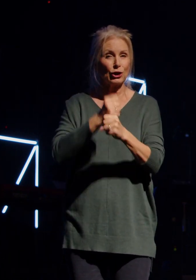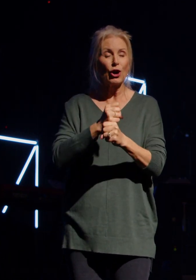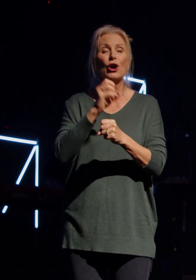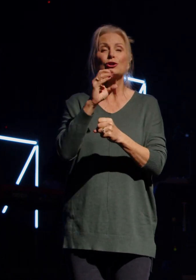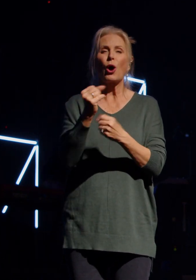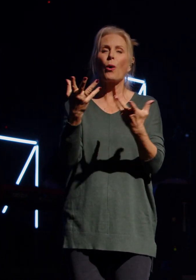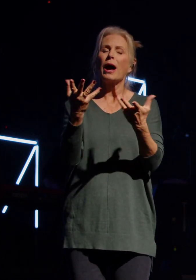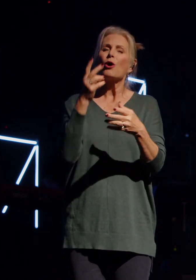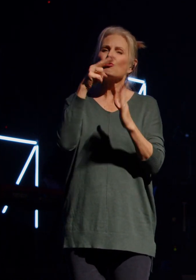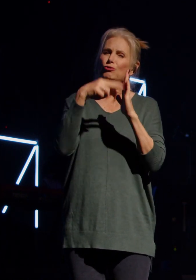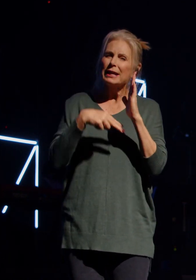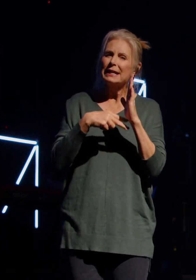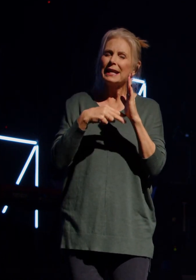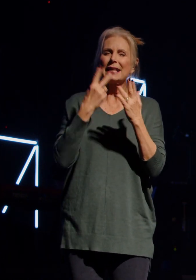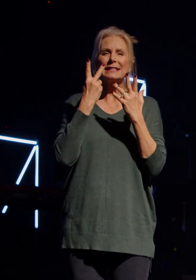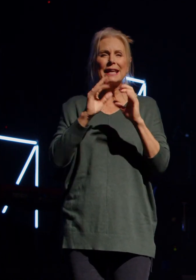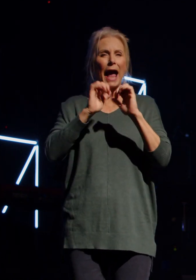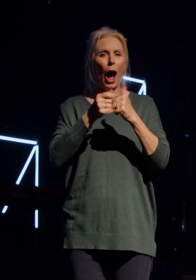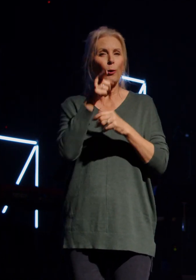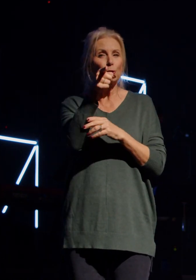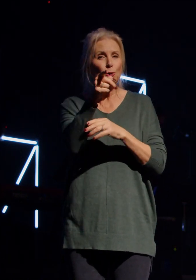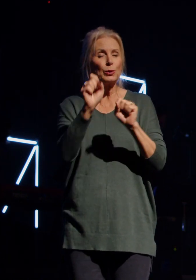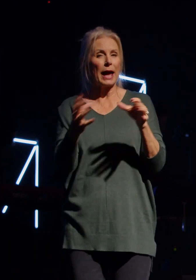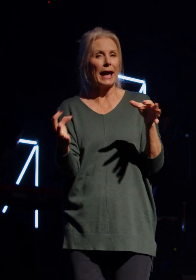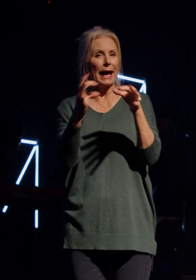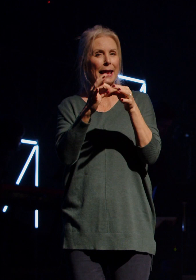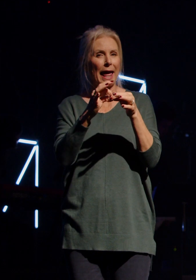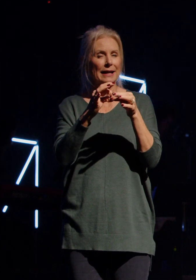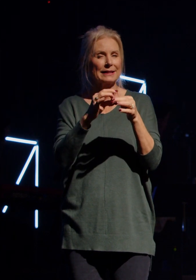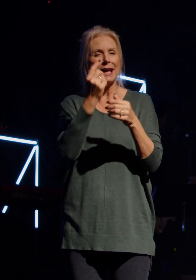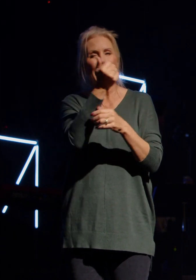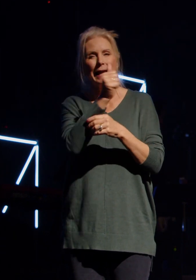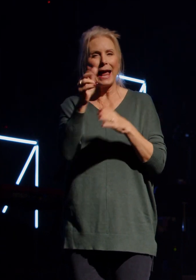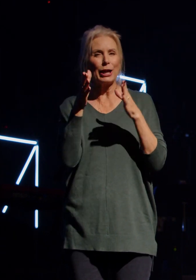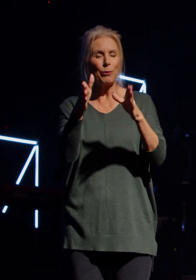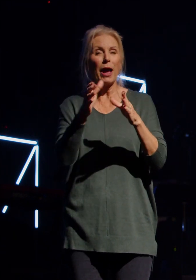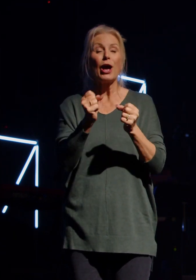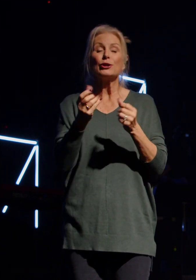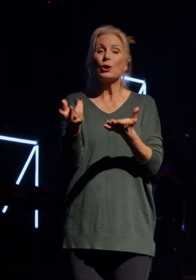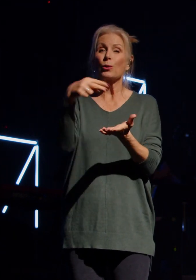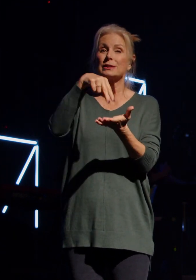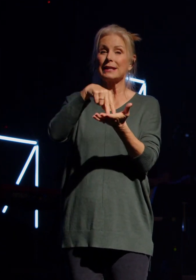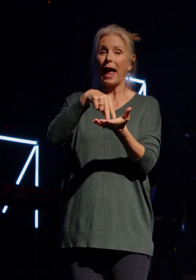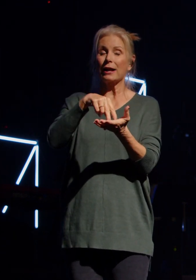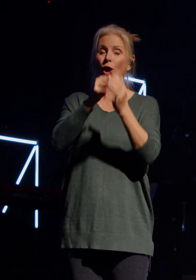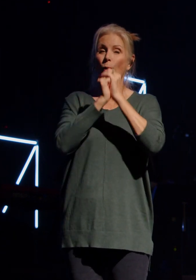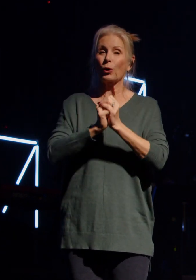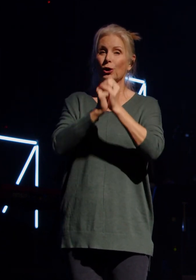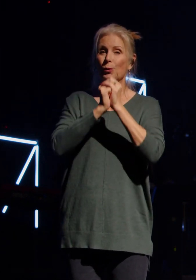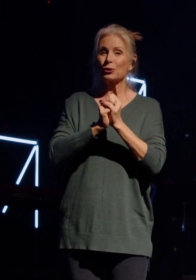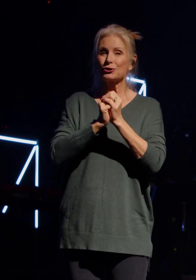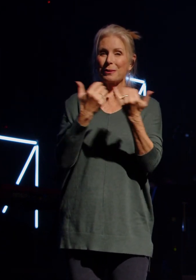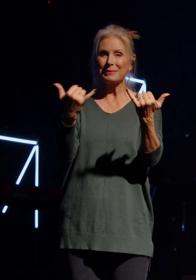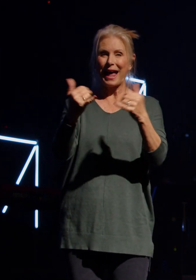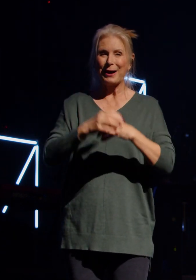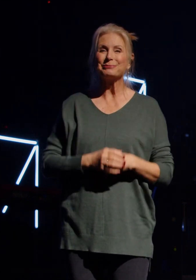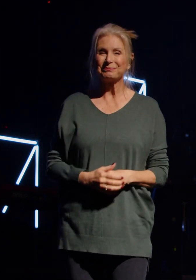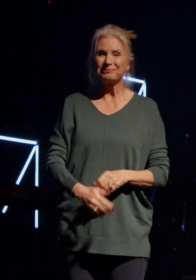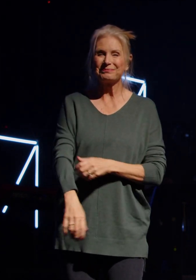and serve with us in those ways. So we're going to have a time of worship. If you would stand with us, we're going to begin worship now.